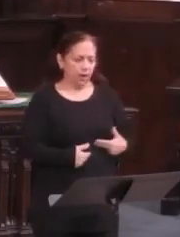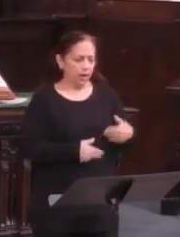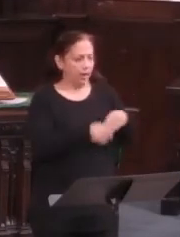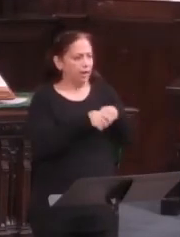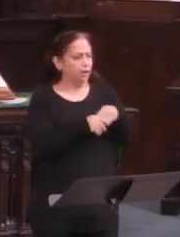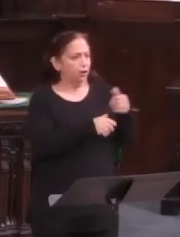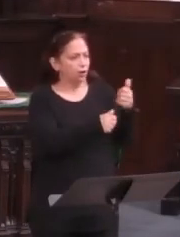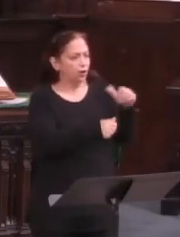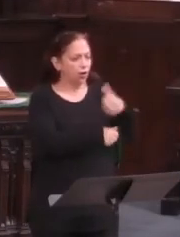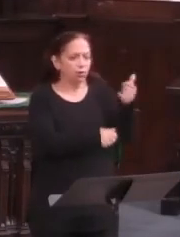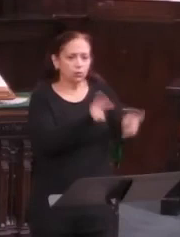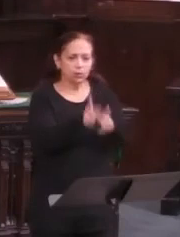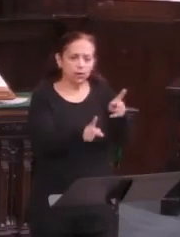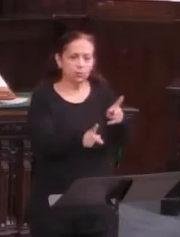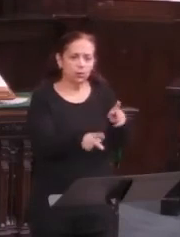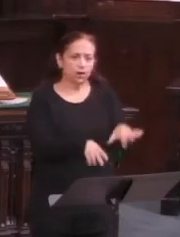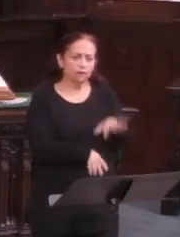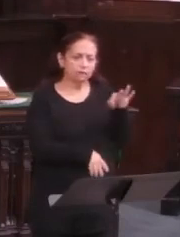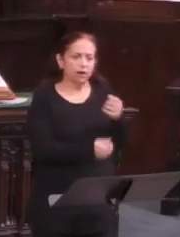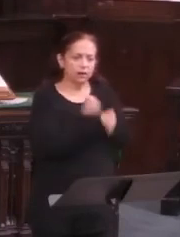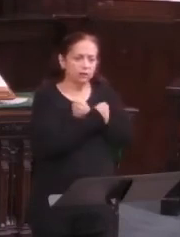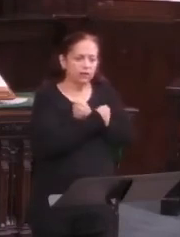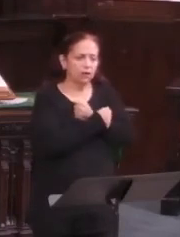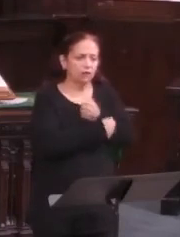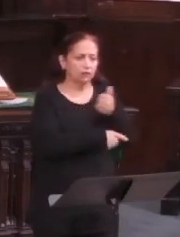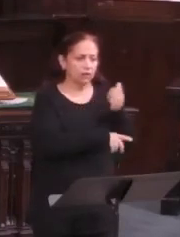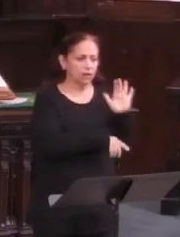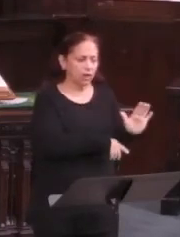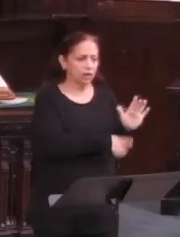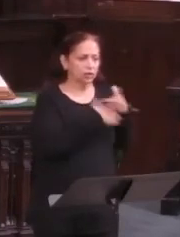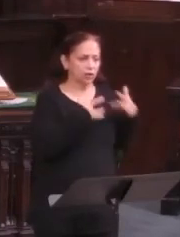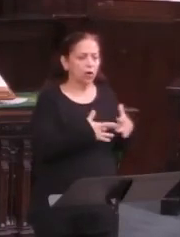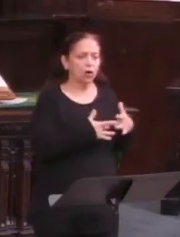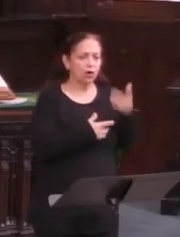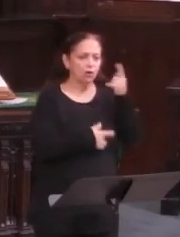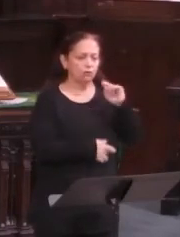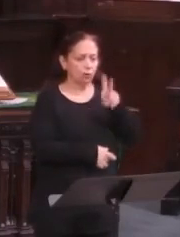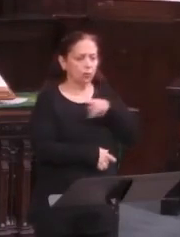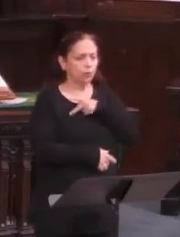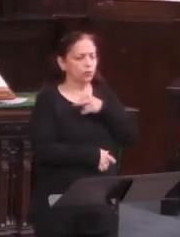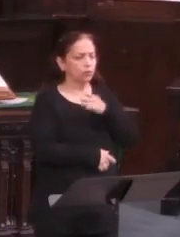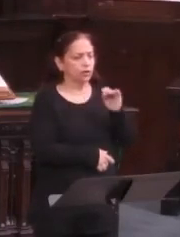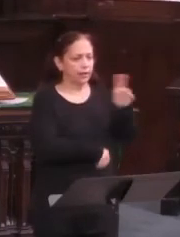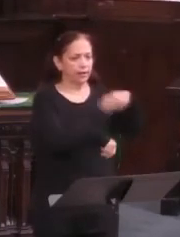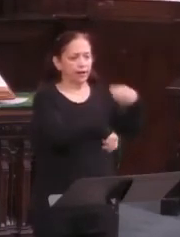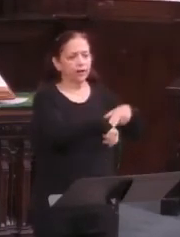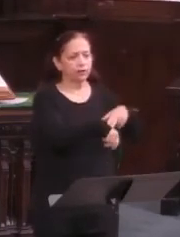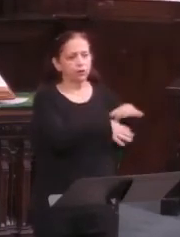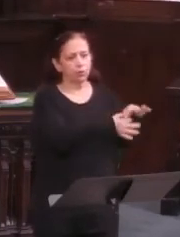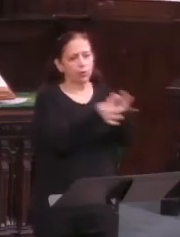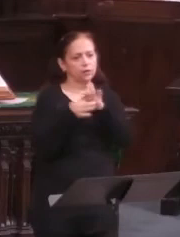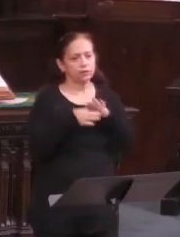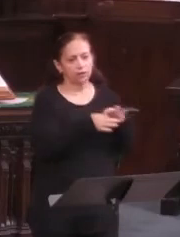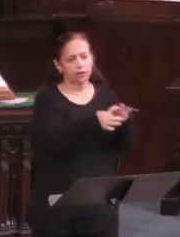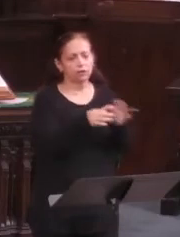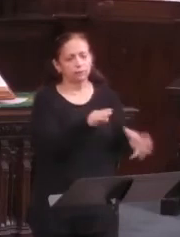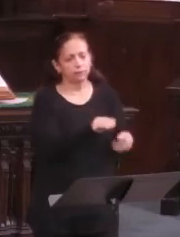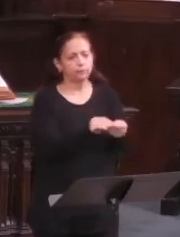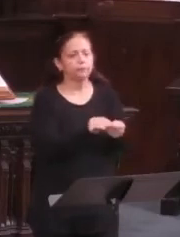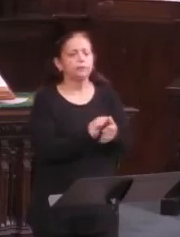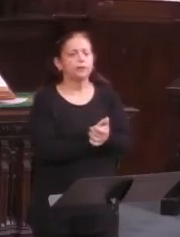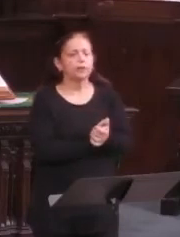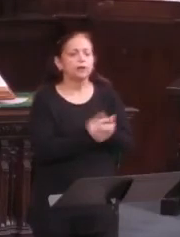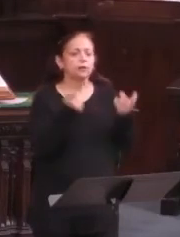his heart that allowed for much needed personal and national reconciliation. So in addition